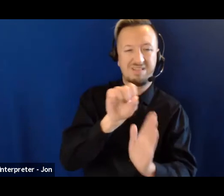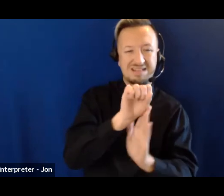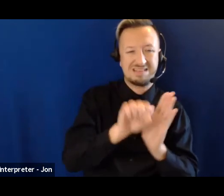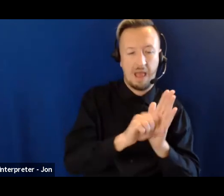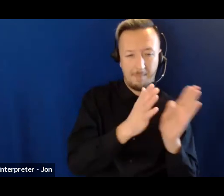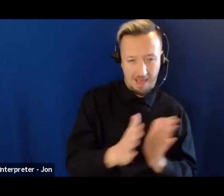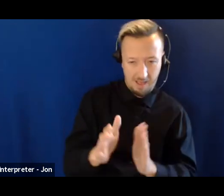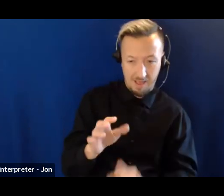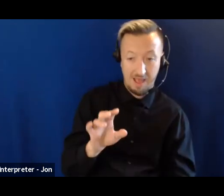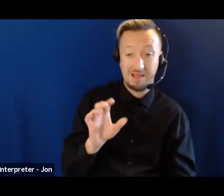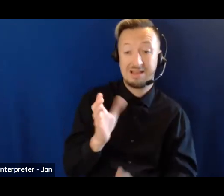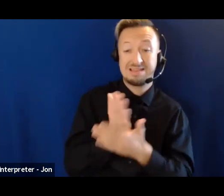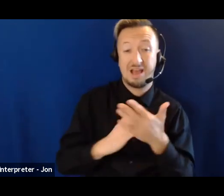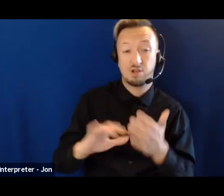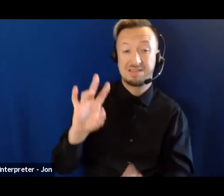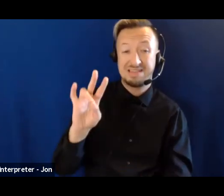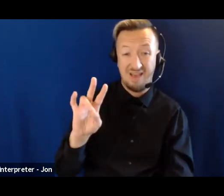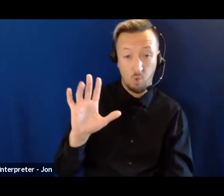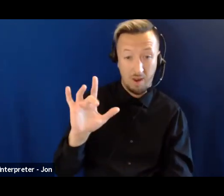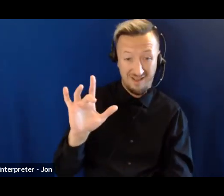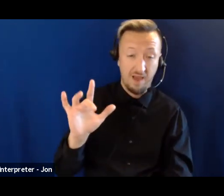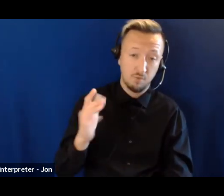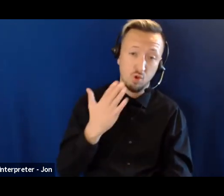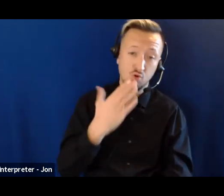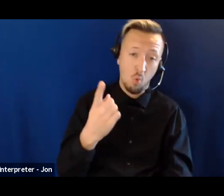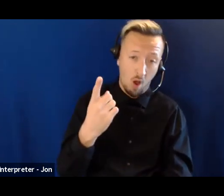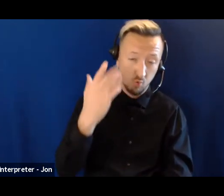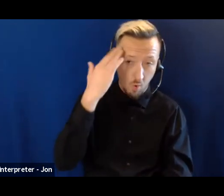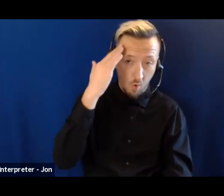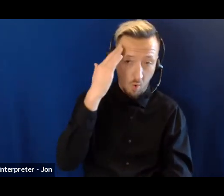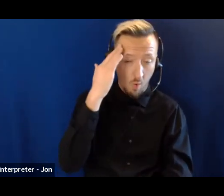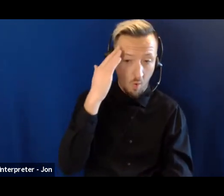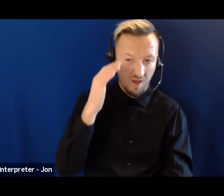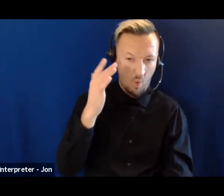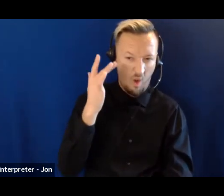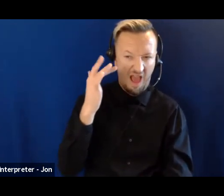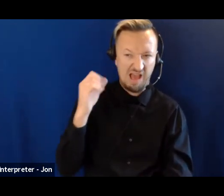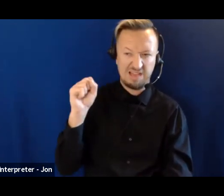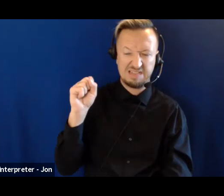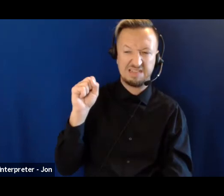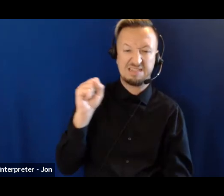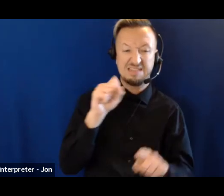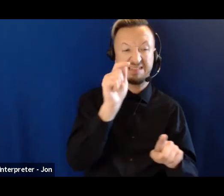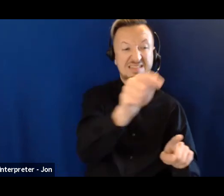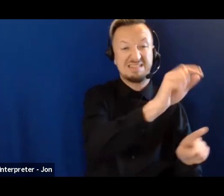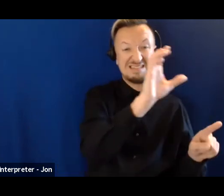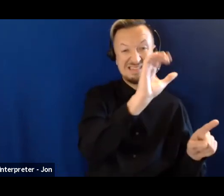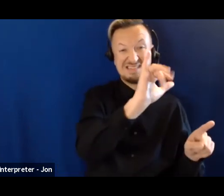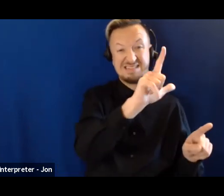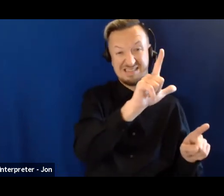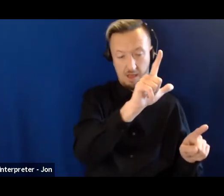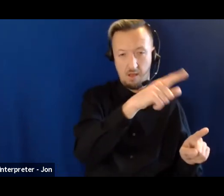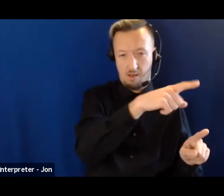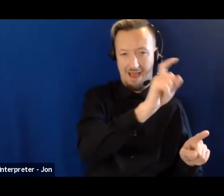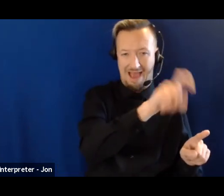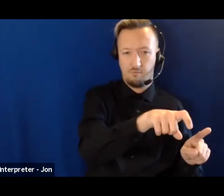Section 725 was another really good one to know because that's what your SILs, Centers for Independent Living,